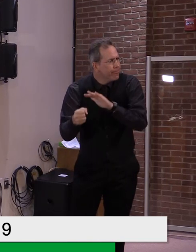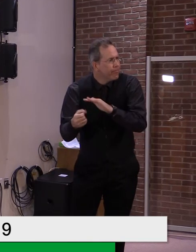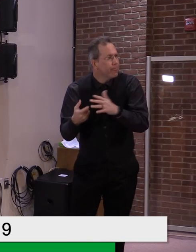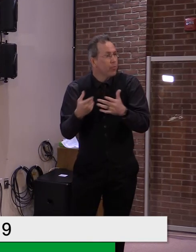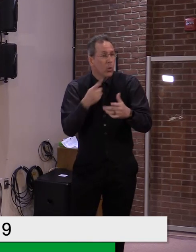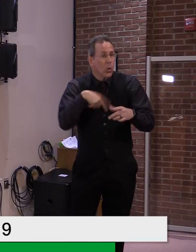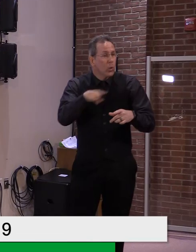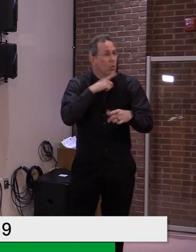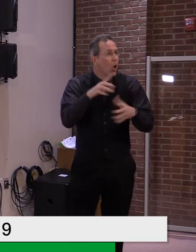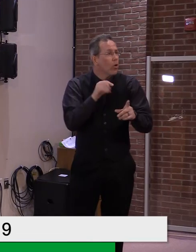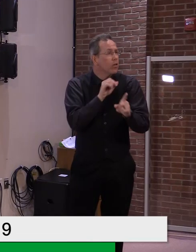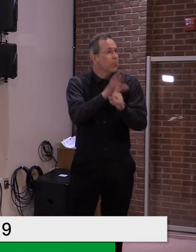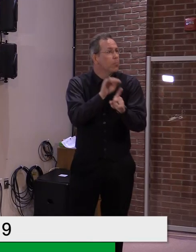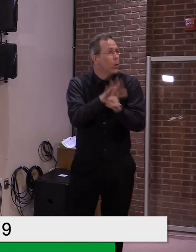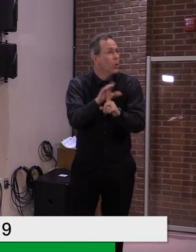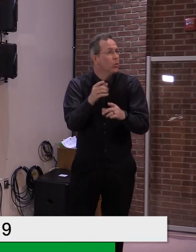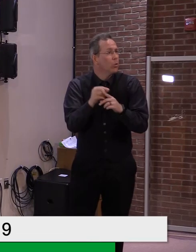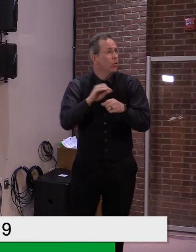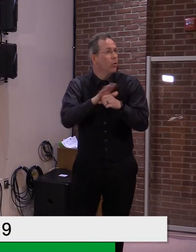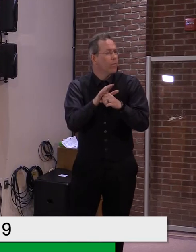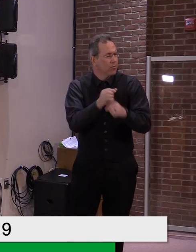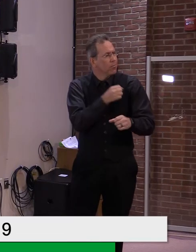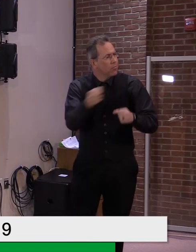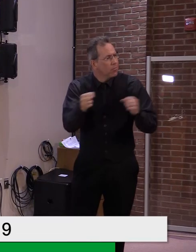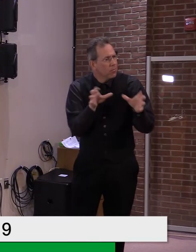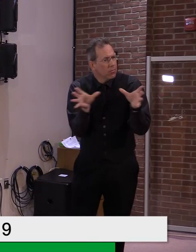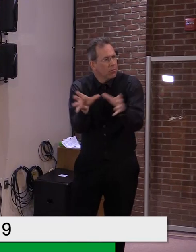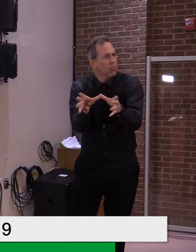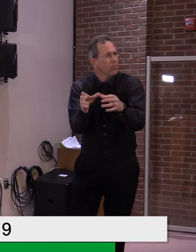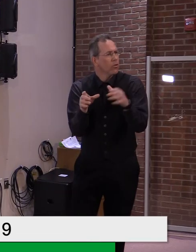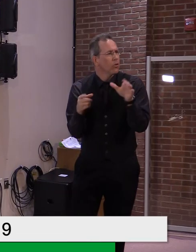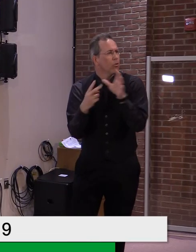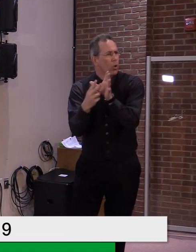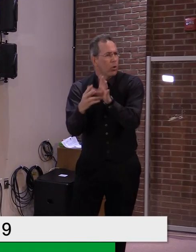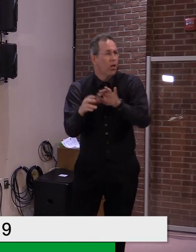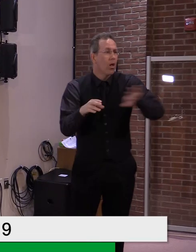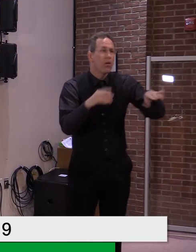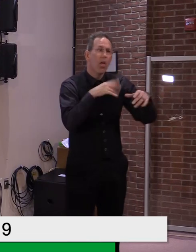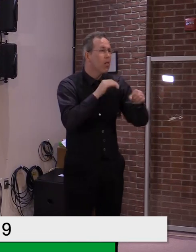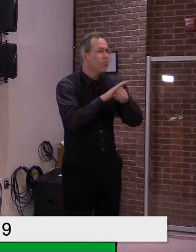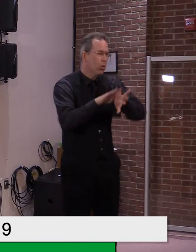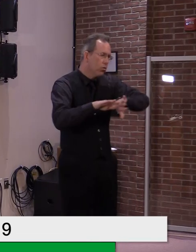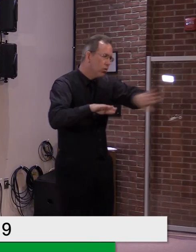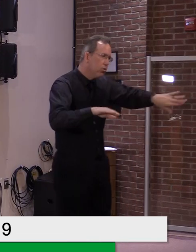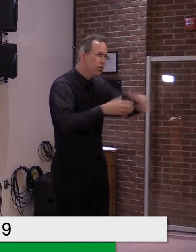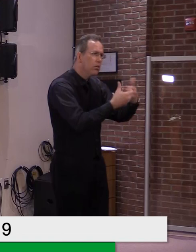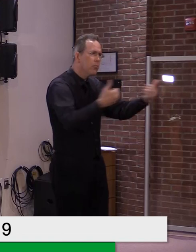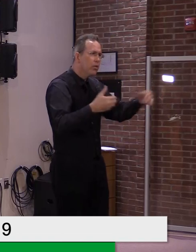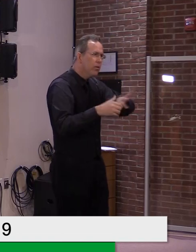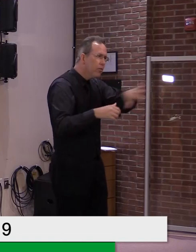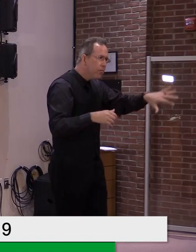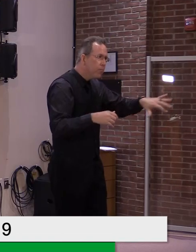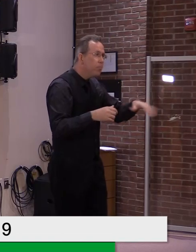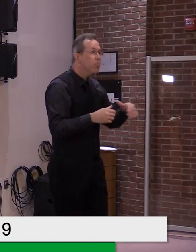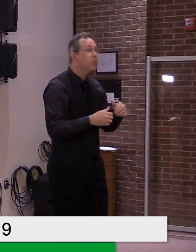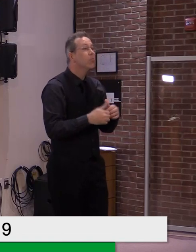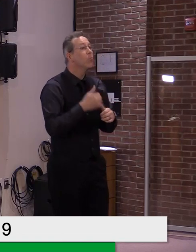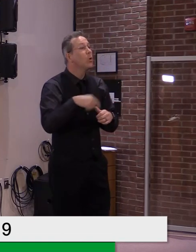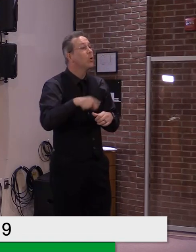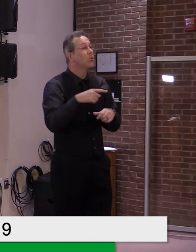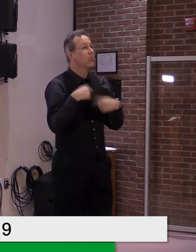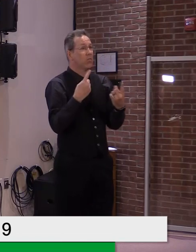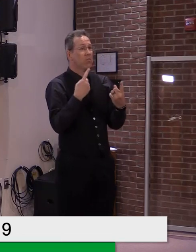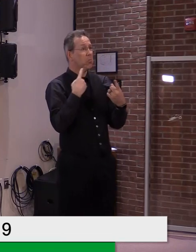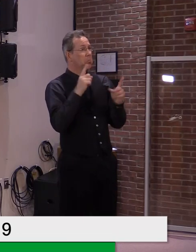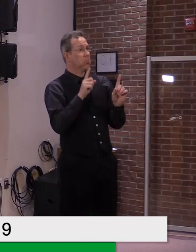the virus to try to contain it. And they've been somewhat successful in doing that. Most of the new cases all the new cases that